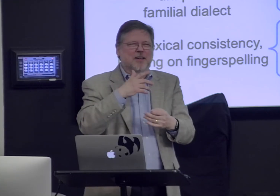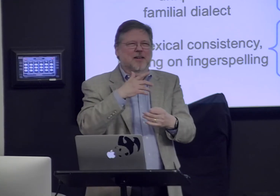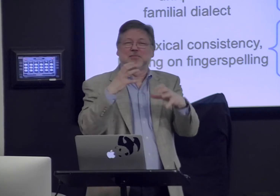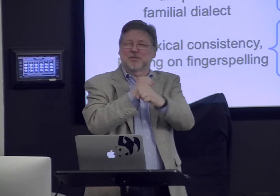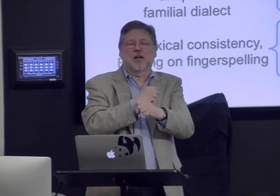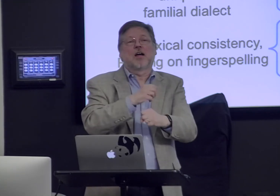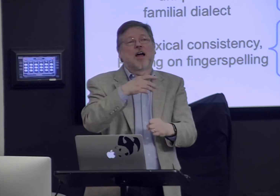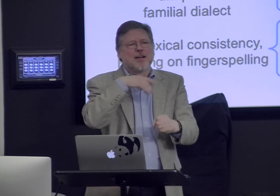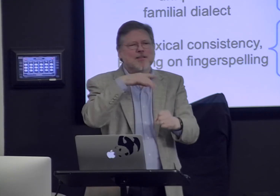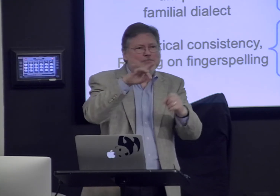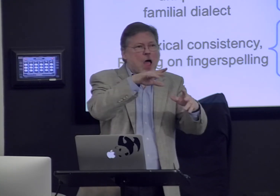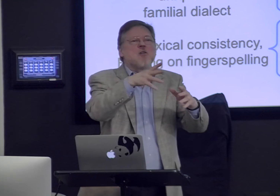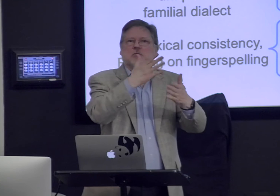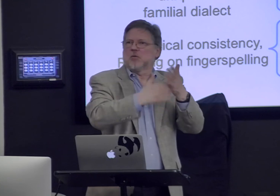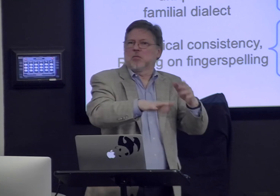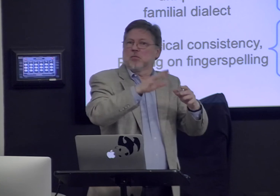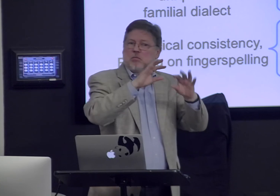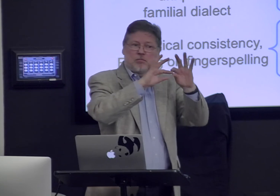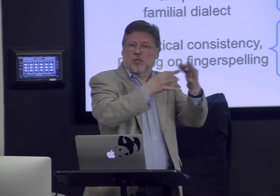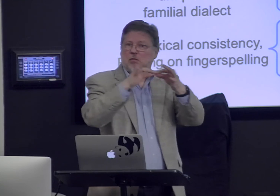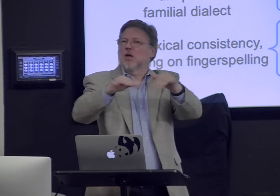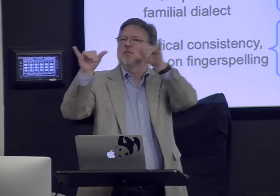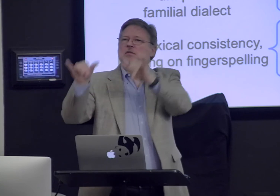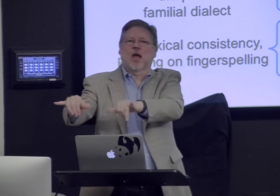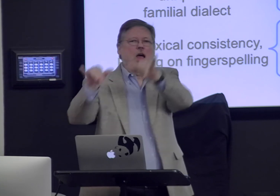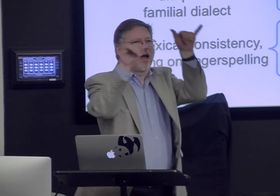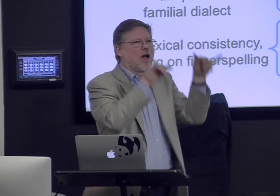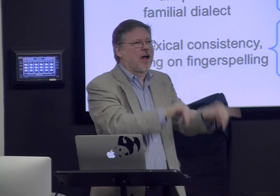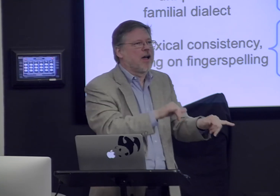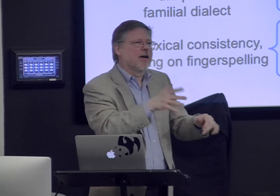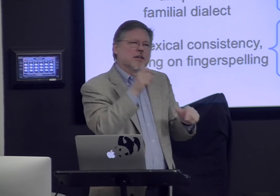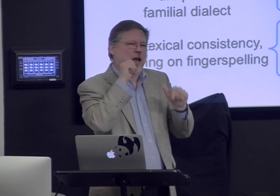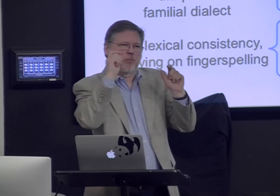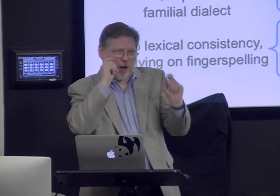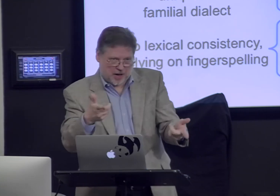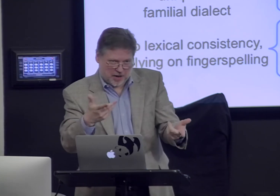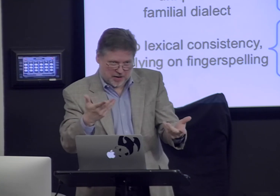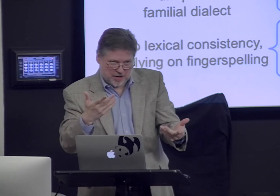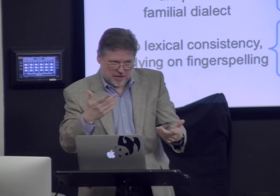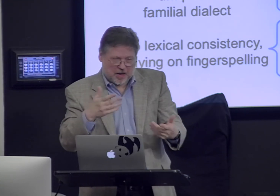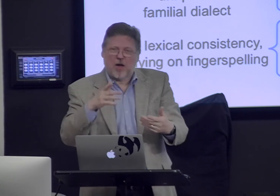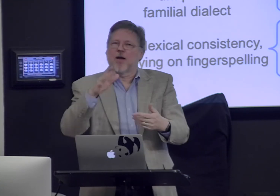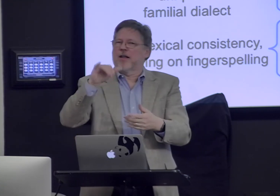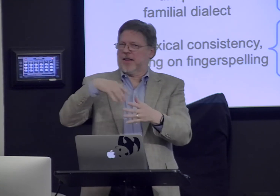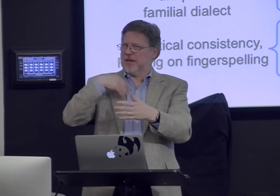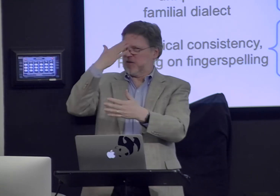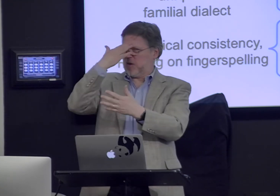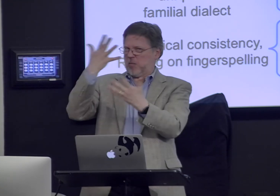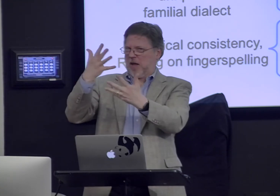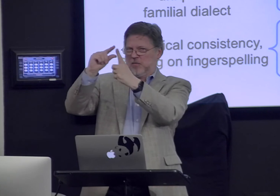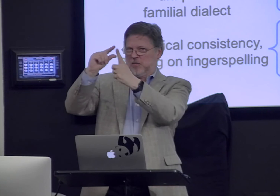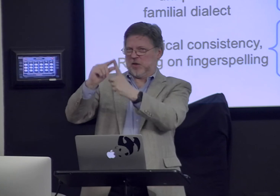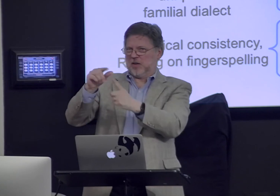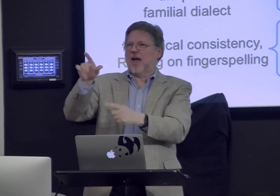family, there is a higher degree of consistency generation to generation. So this isn't surprising that there's a great deal